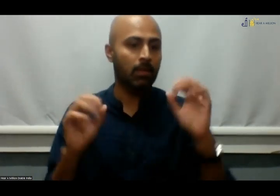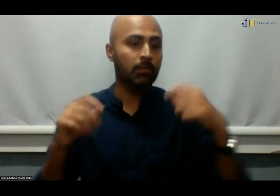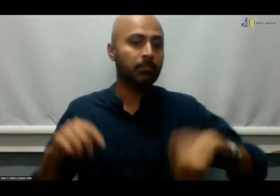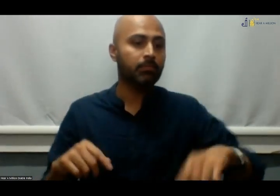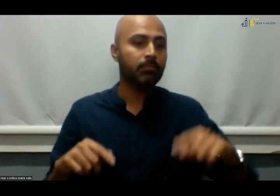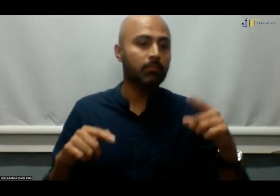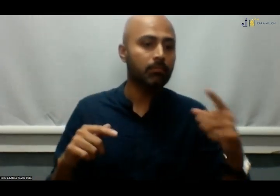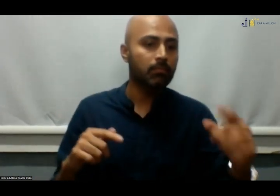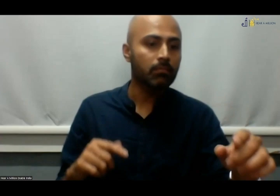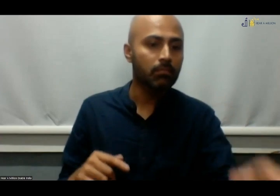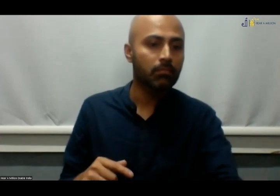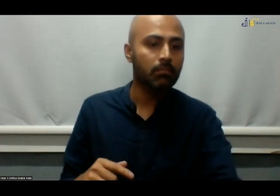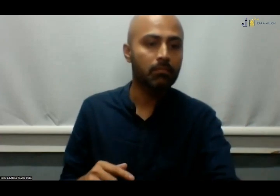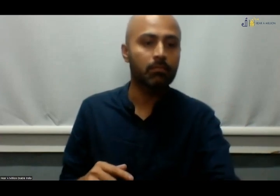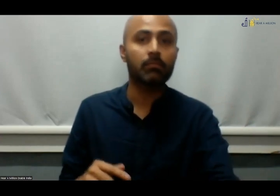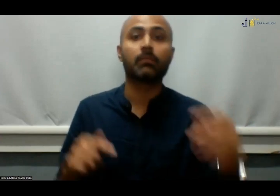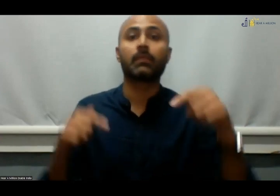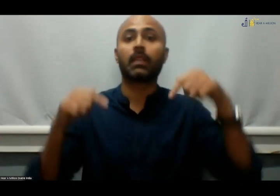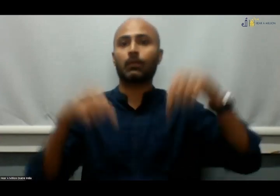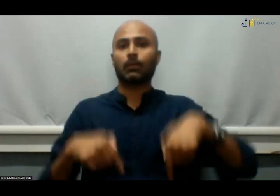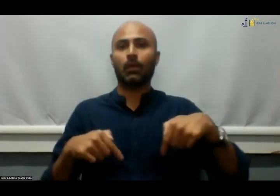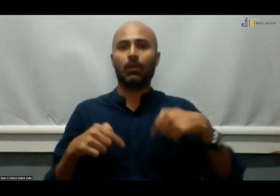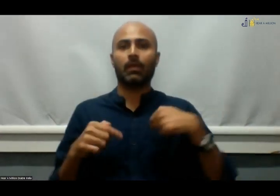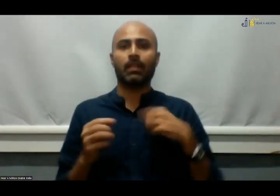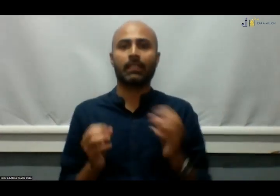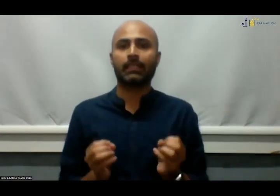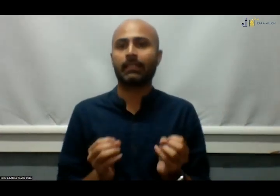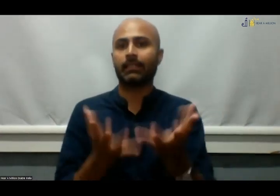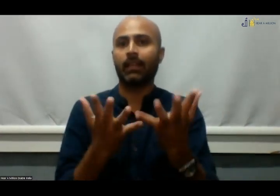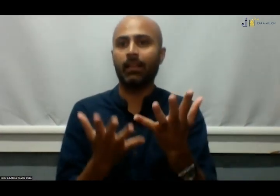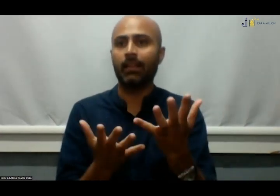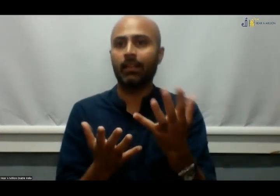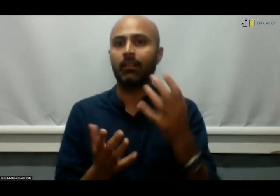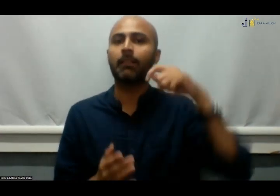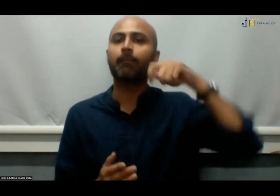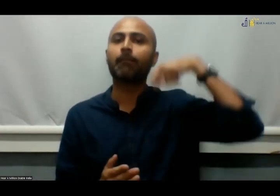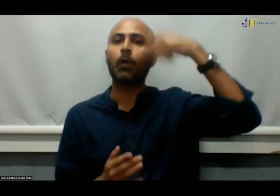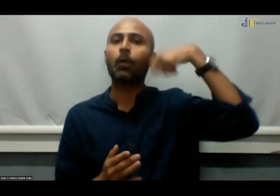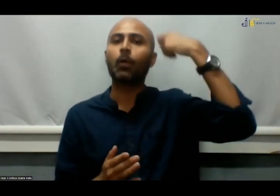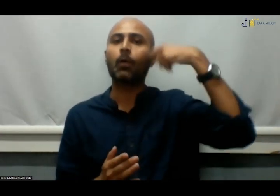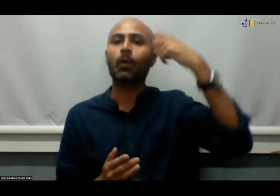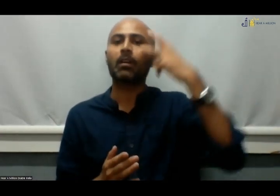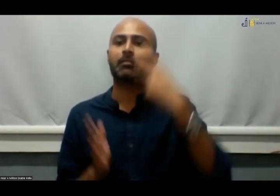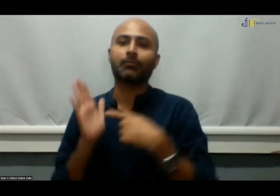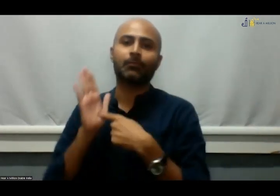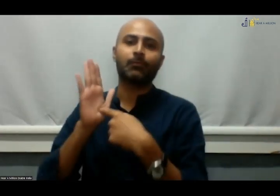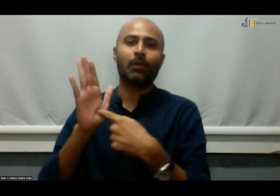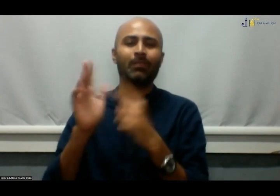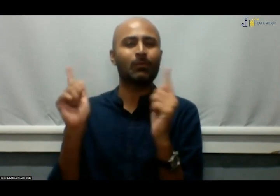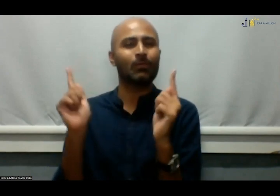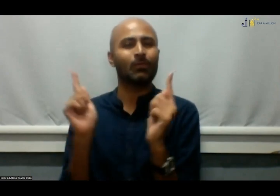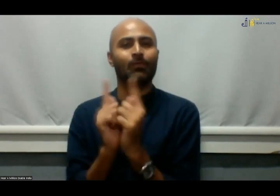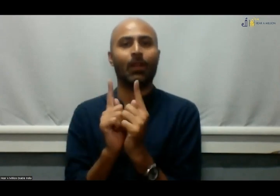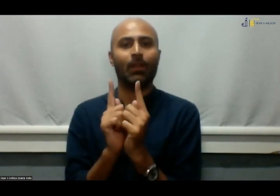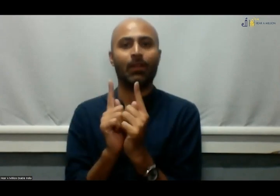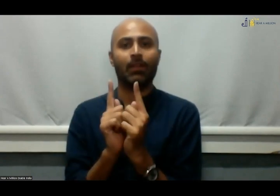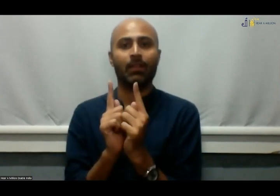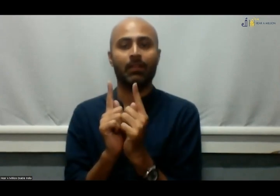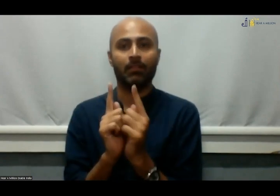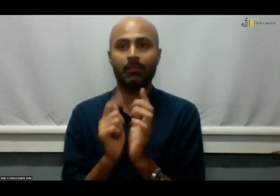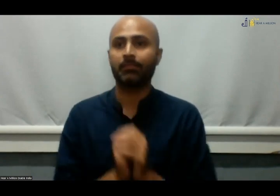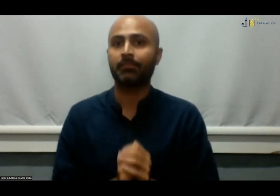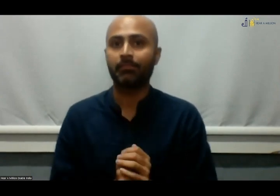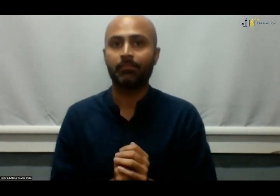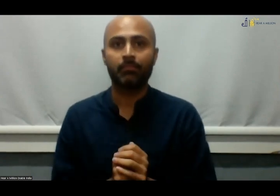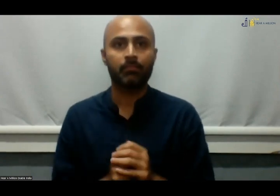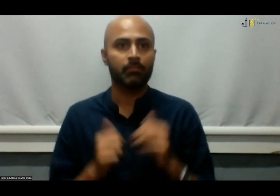are Christian or Hindu or any other religion you follow. So we will be starting now. We will be showing you a